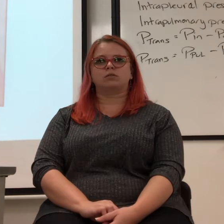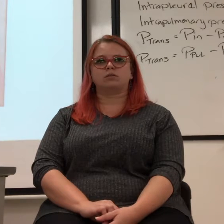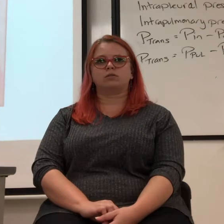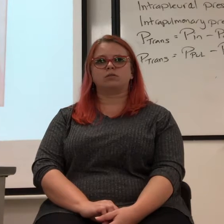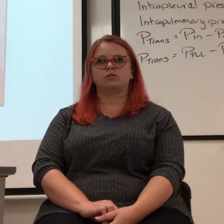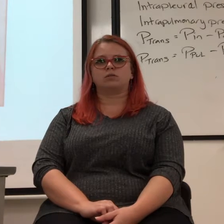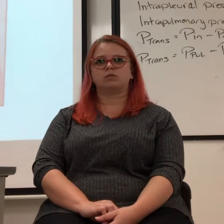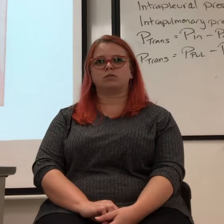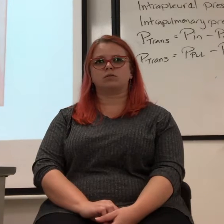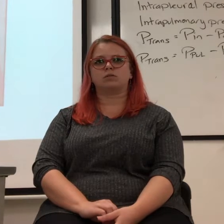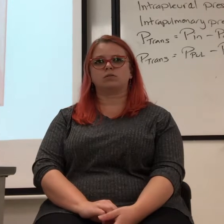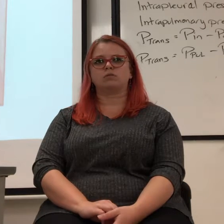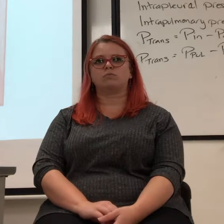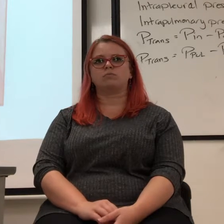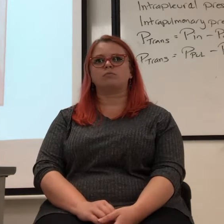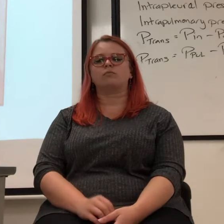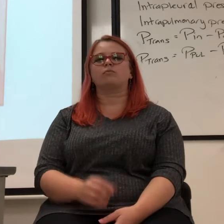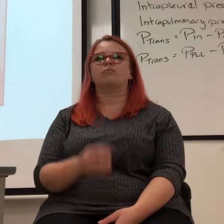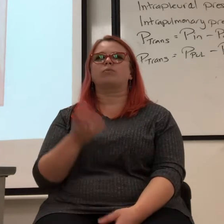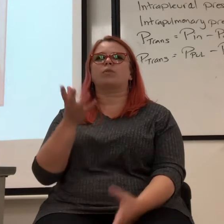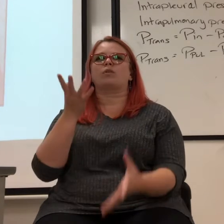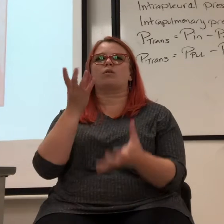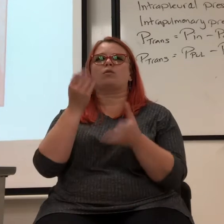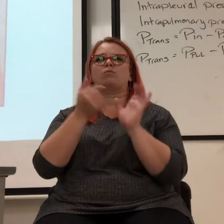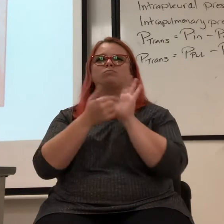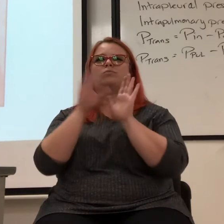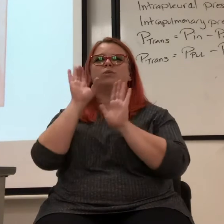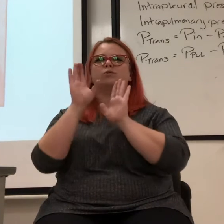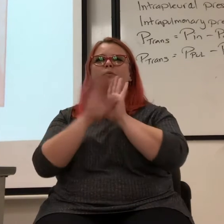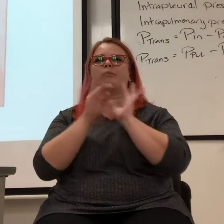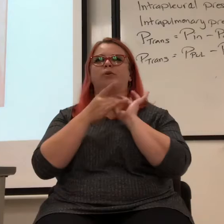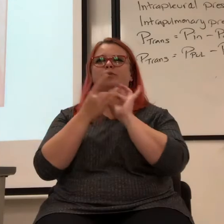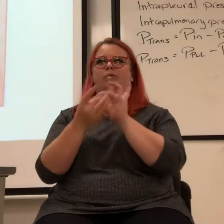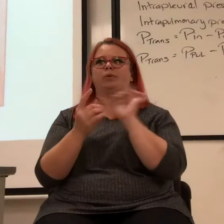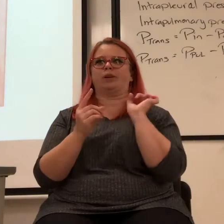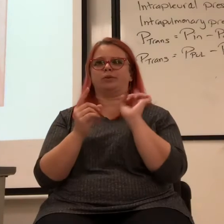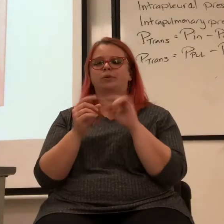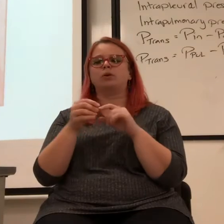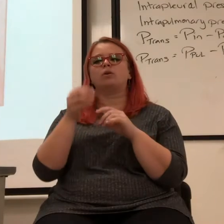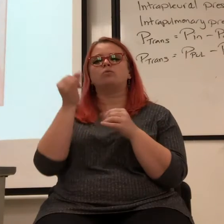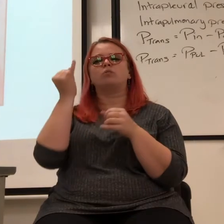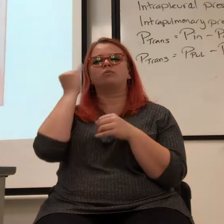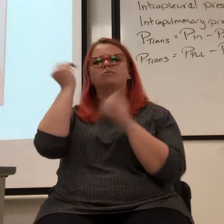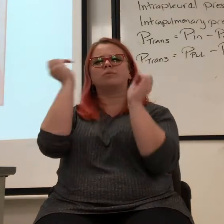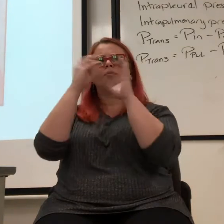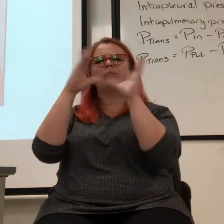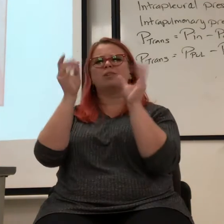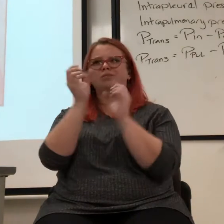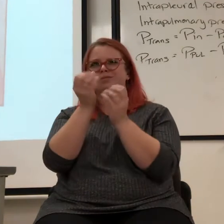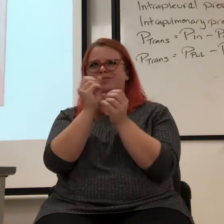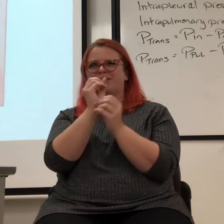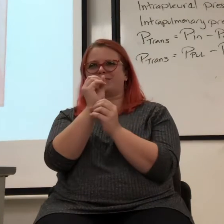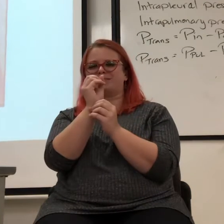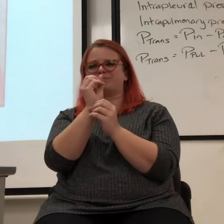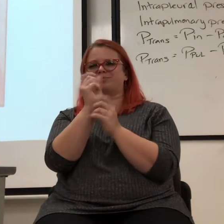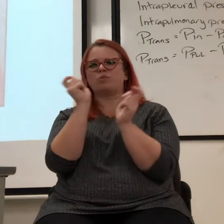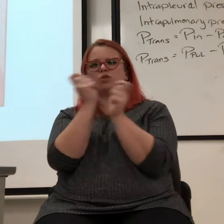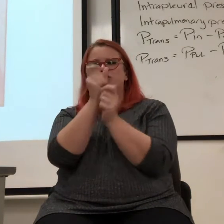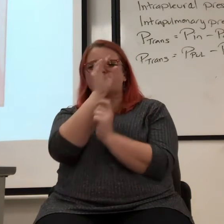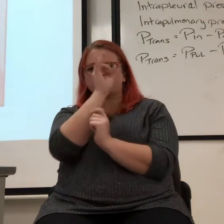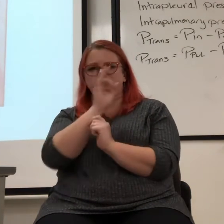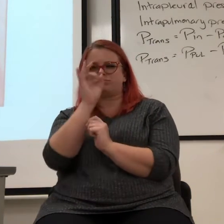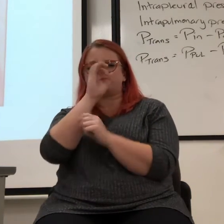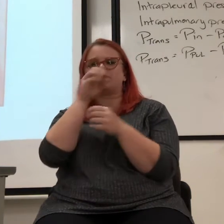So just kind of put a picture to it. Just imagine the tiny spaces inside the lung. What's the difference across the